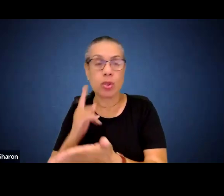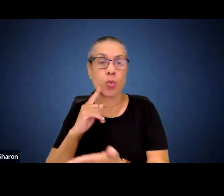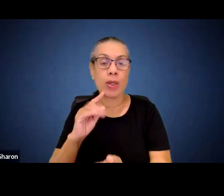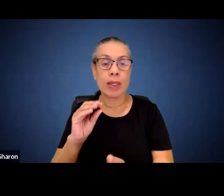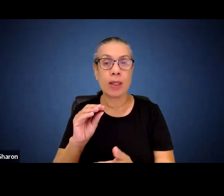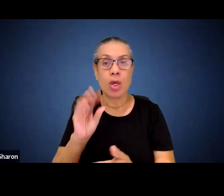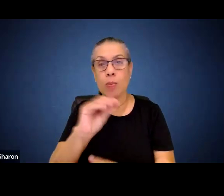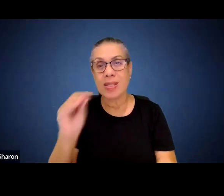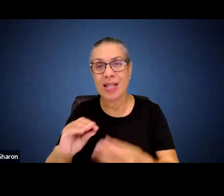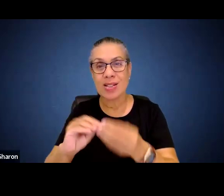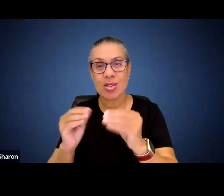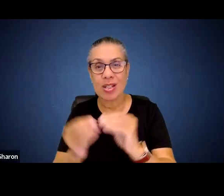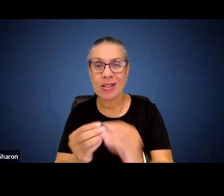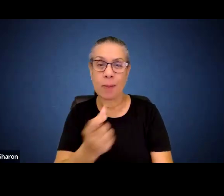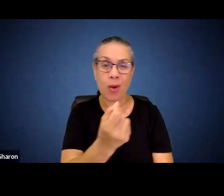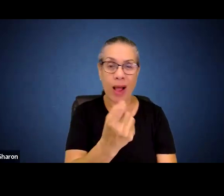11 to 20.